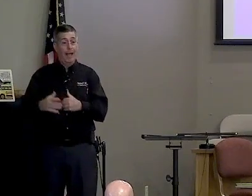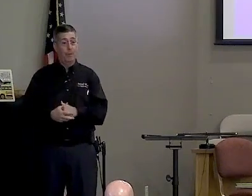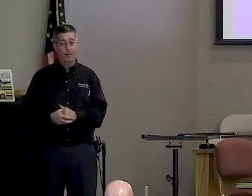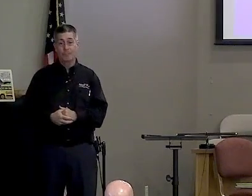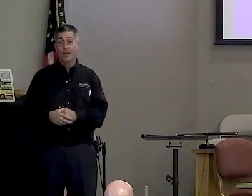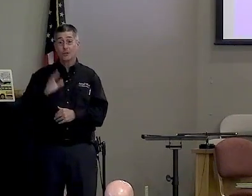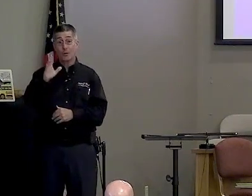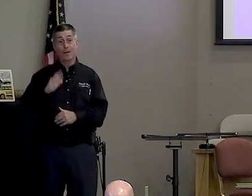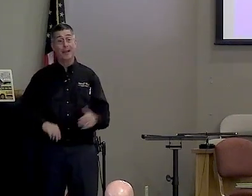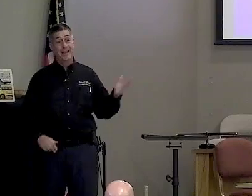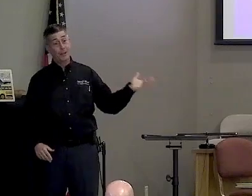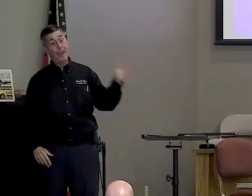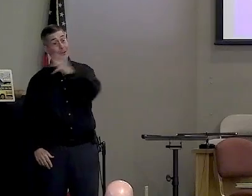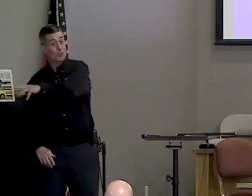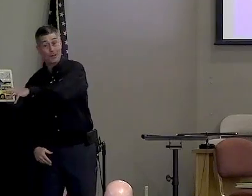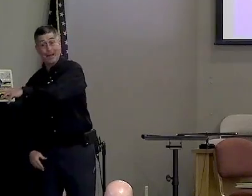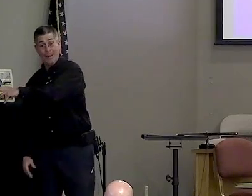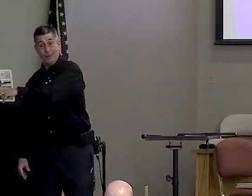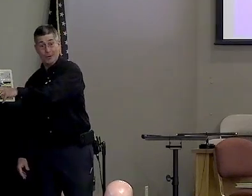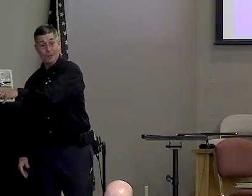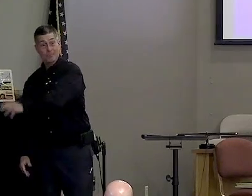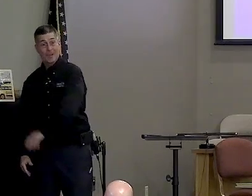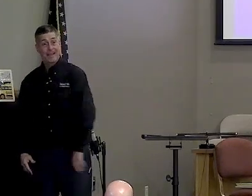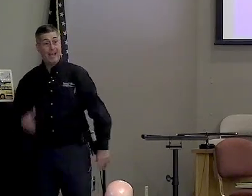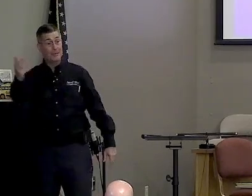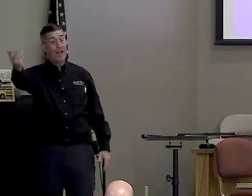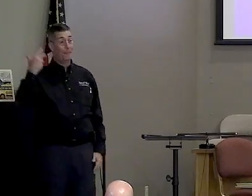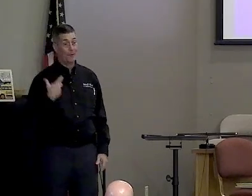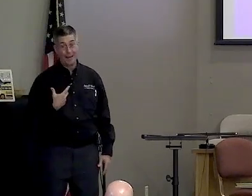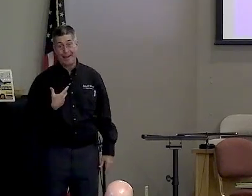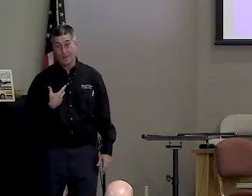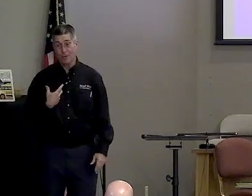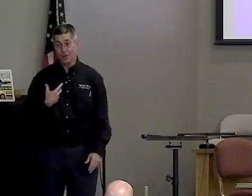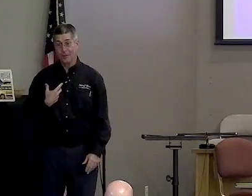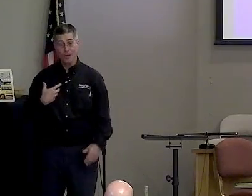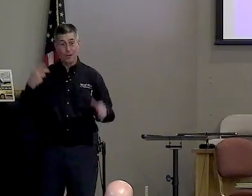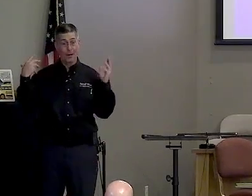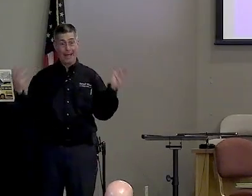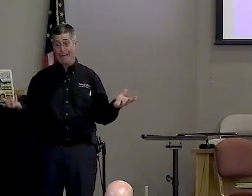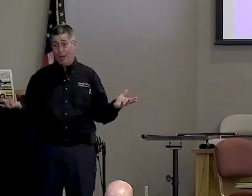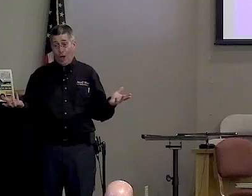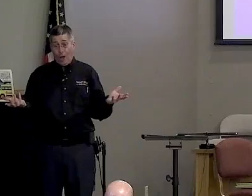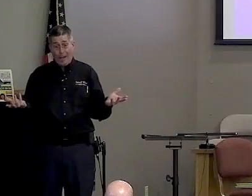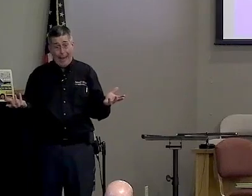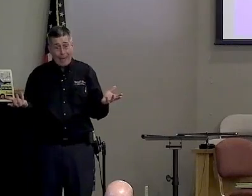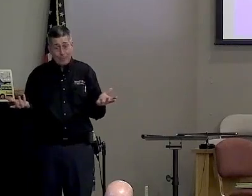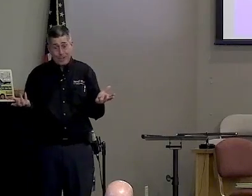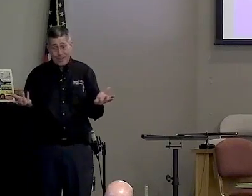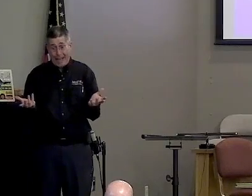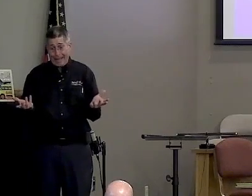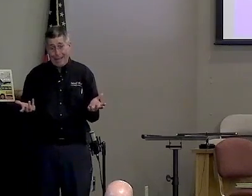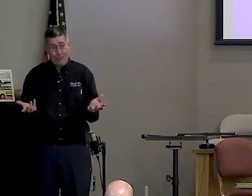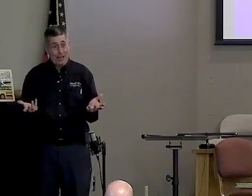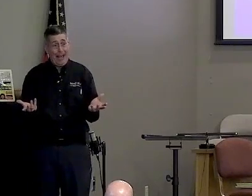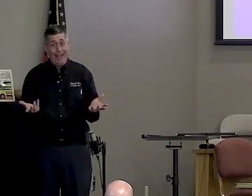upon. So here, now the pastors rely upon you. Now the deaf are relying upon you. And you're going like, all I had was a sign language class.